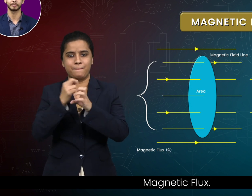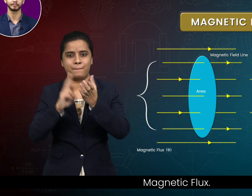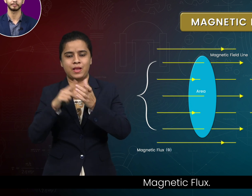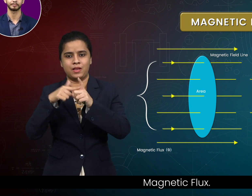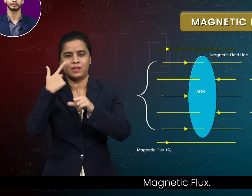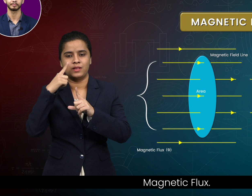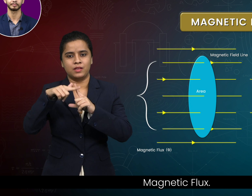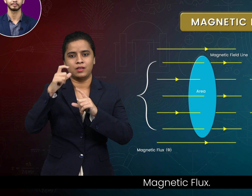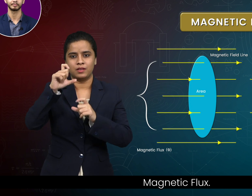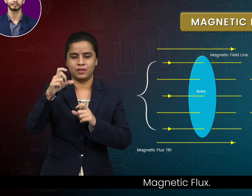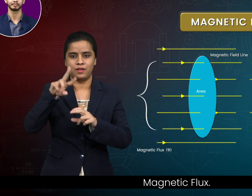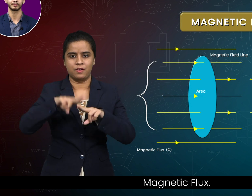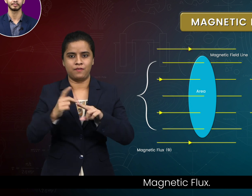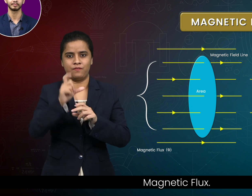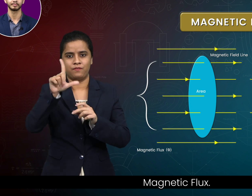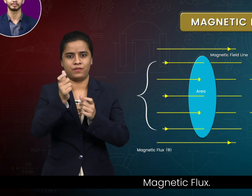flux.